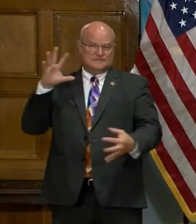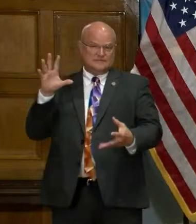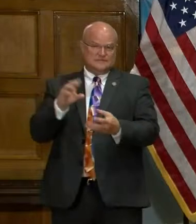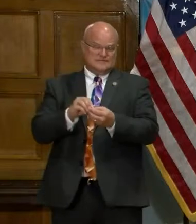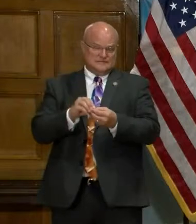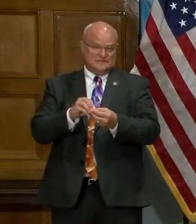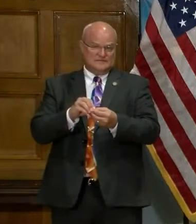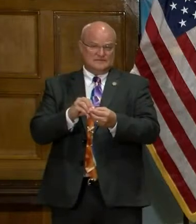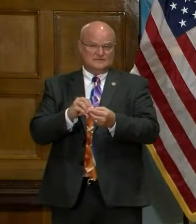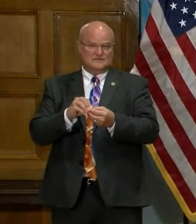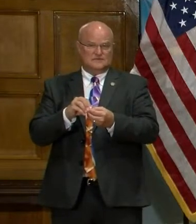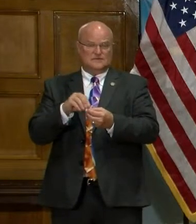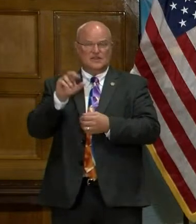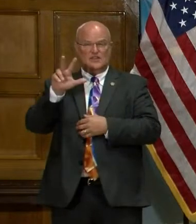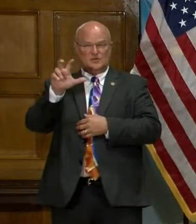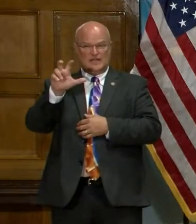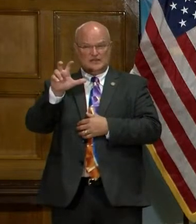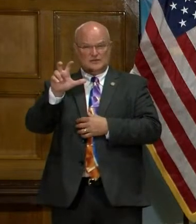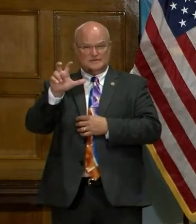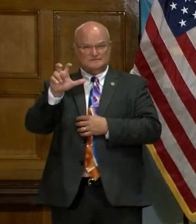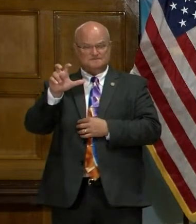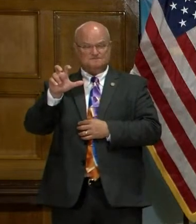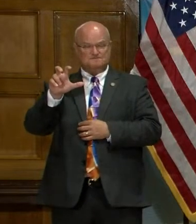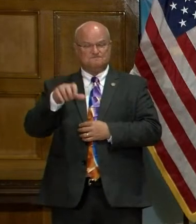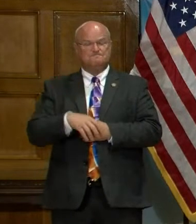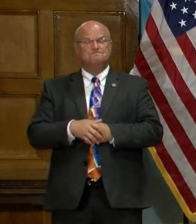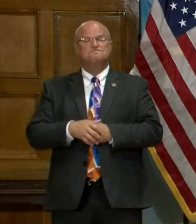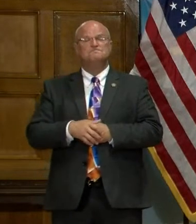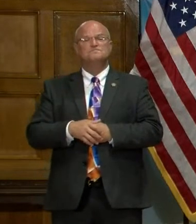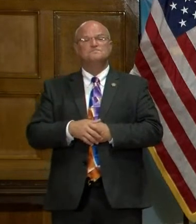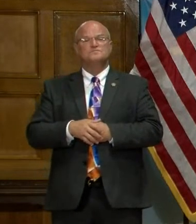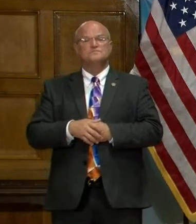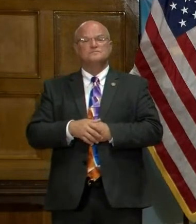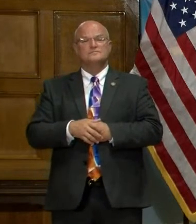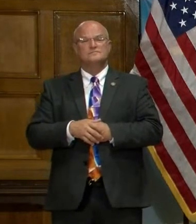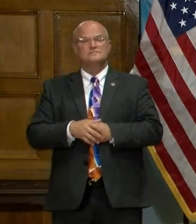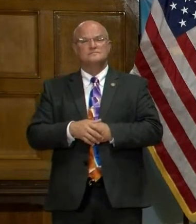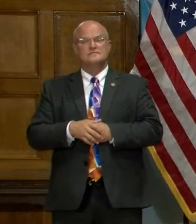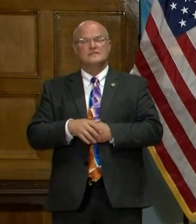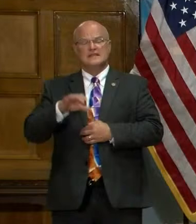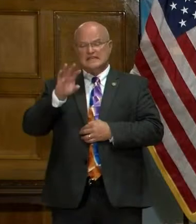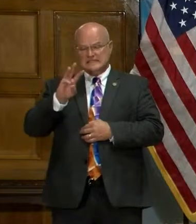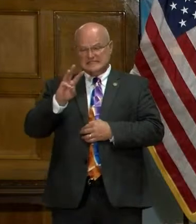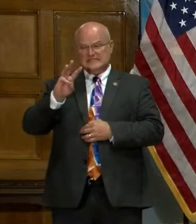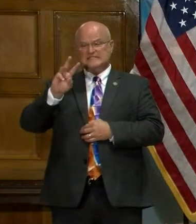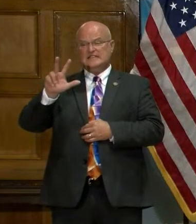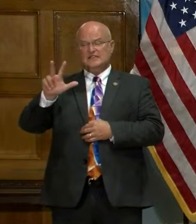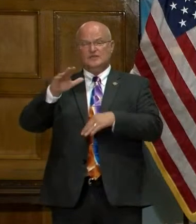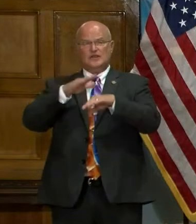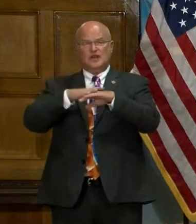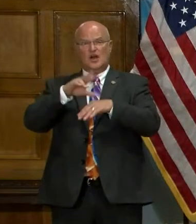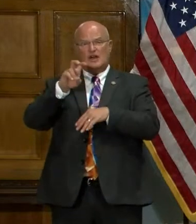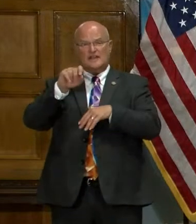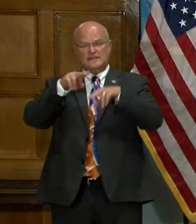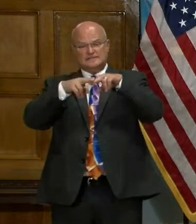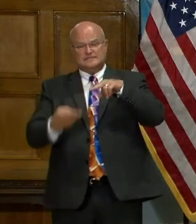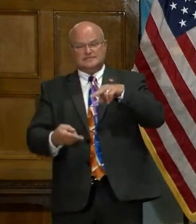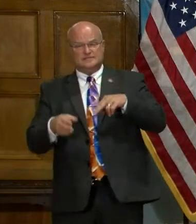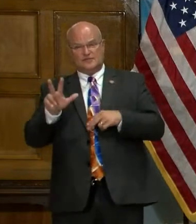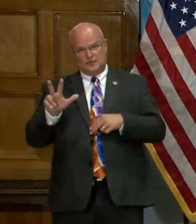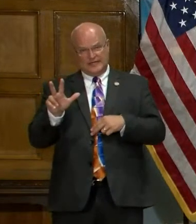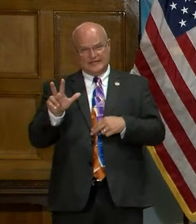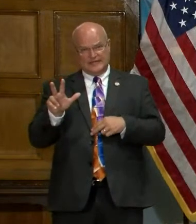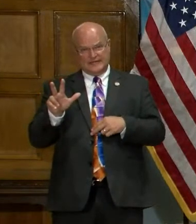total hospitalized to 300. We have 63 on a ventilator, which is a decrease of